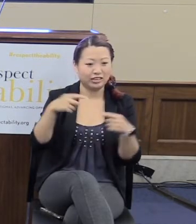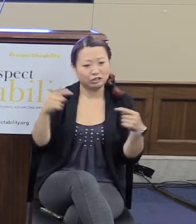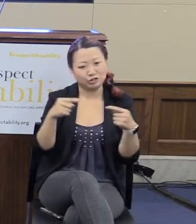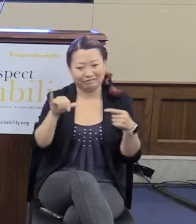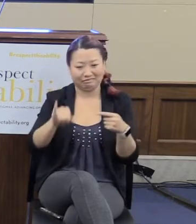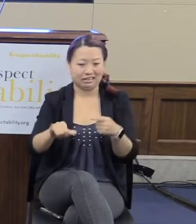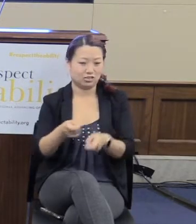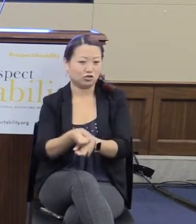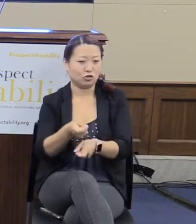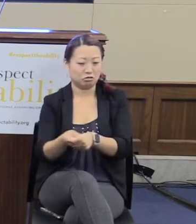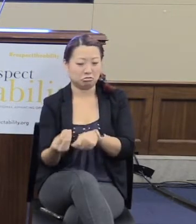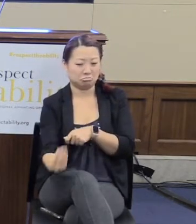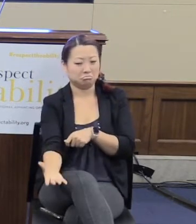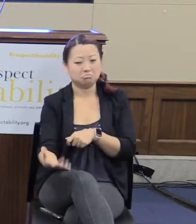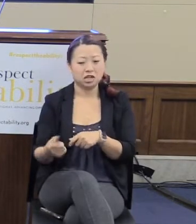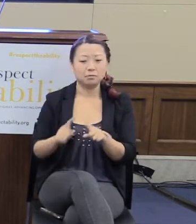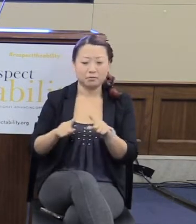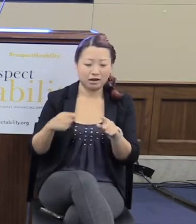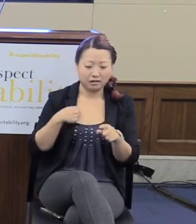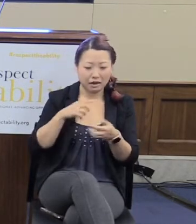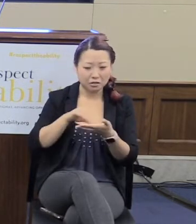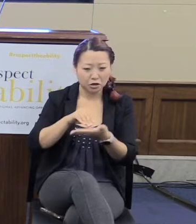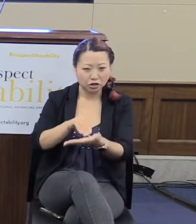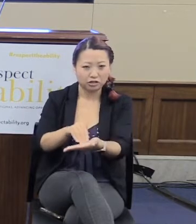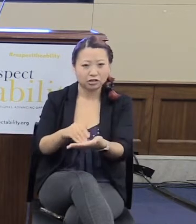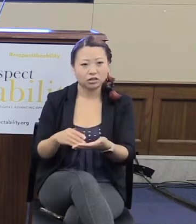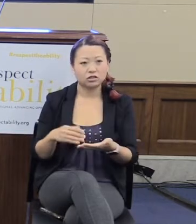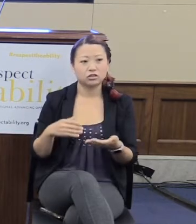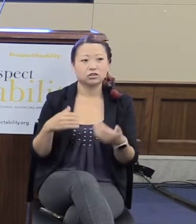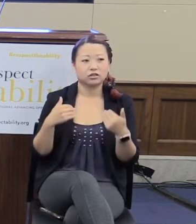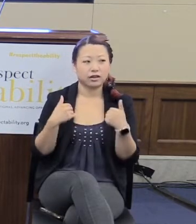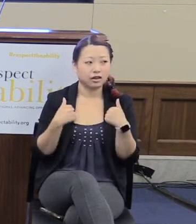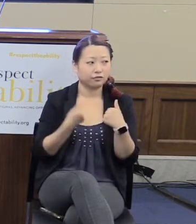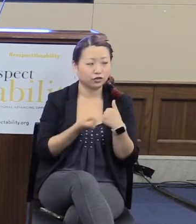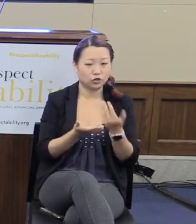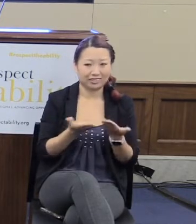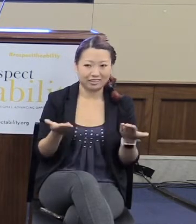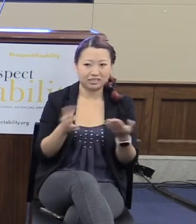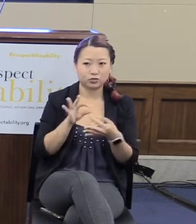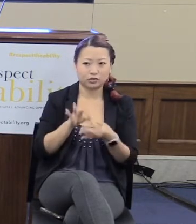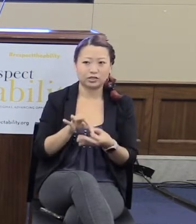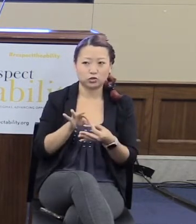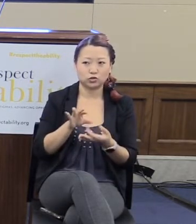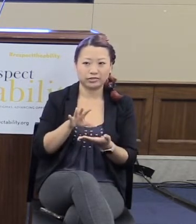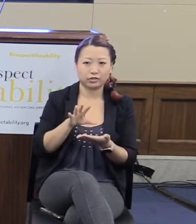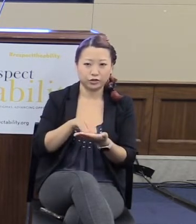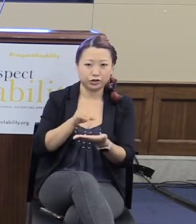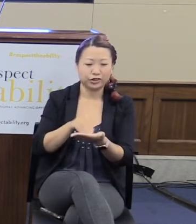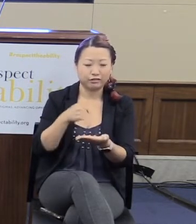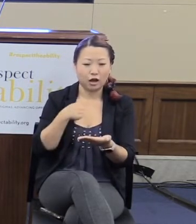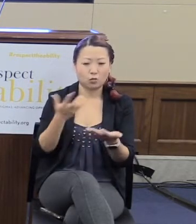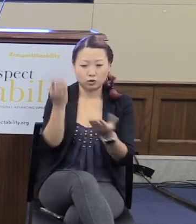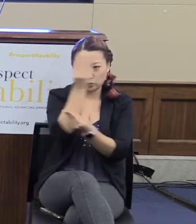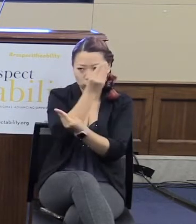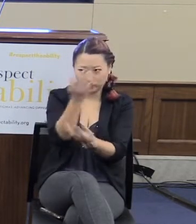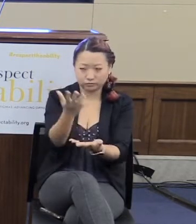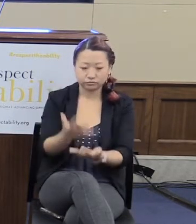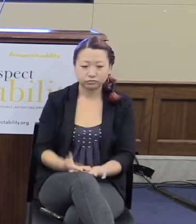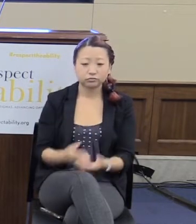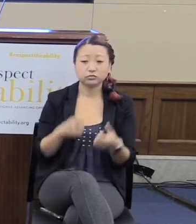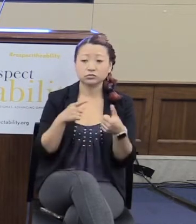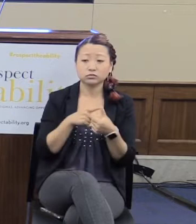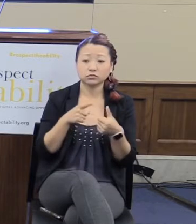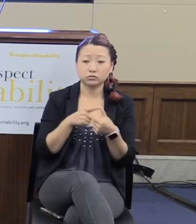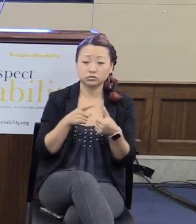But there were learnings. And there are a couple of things of those learnings that I want to share with you guys. The first